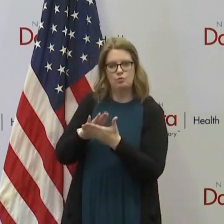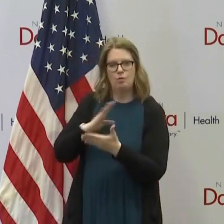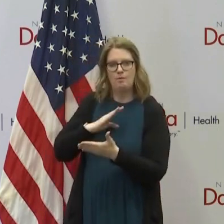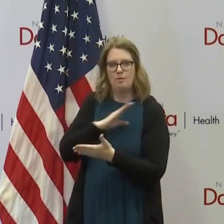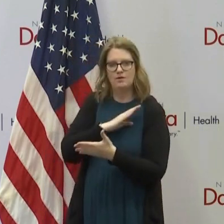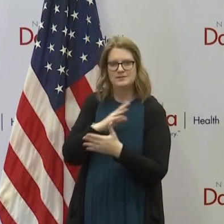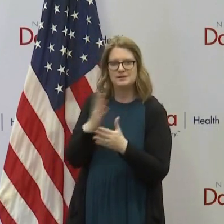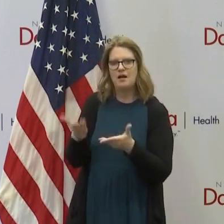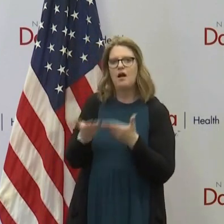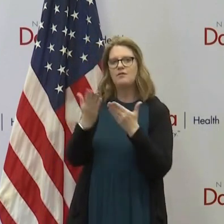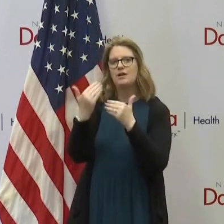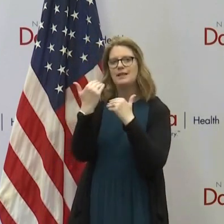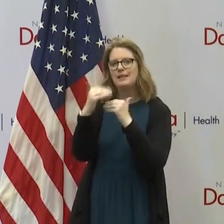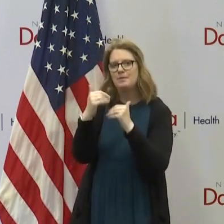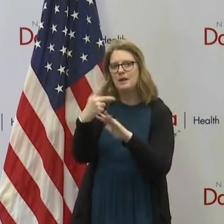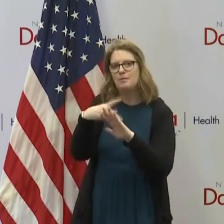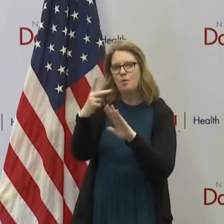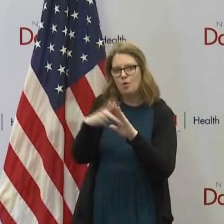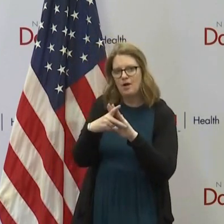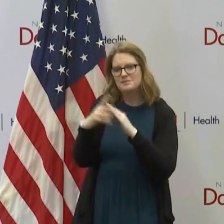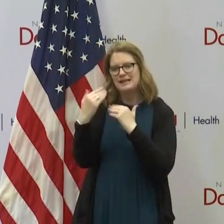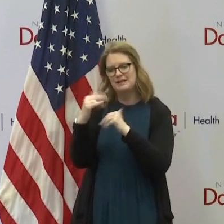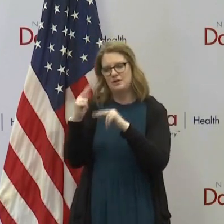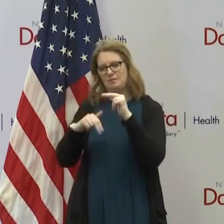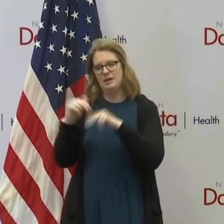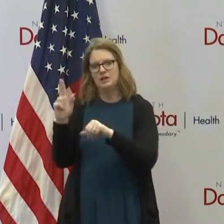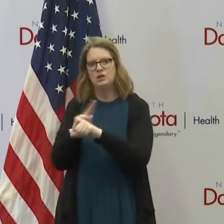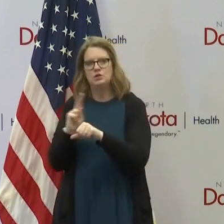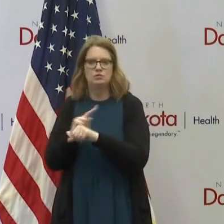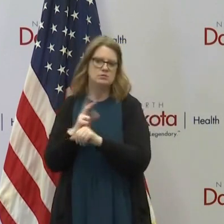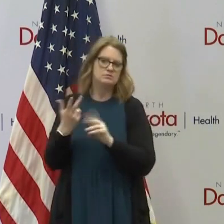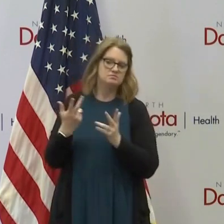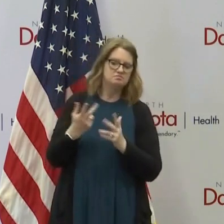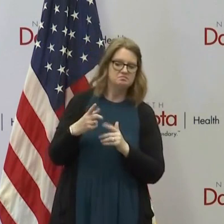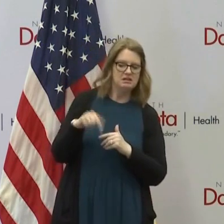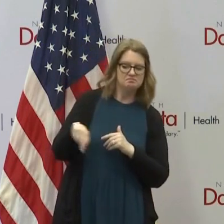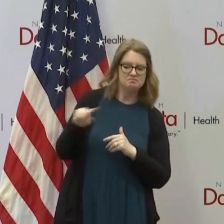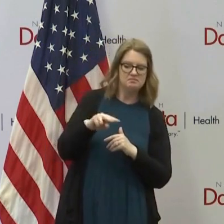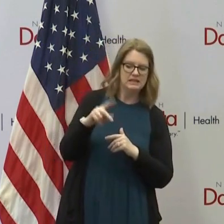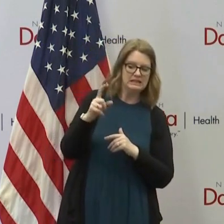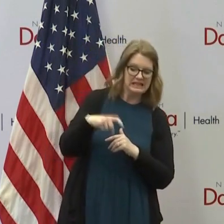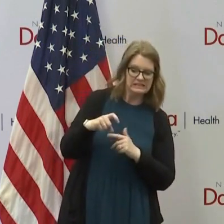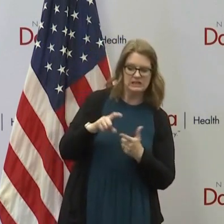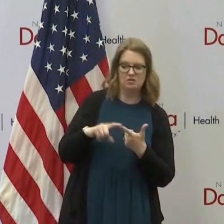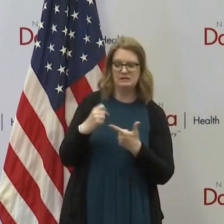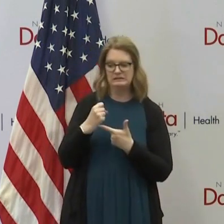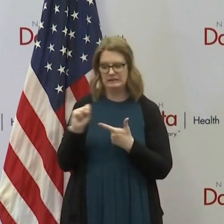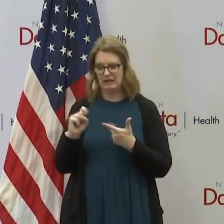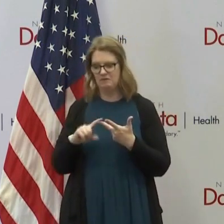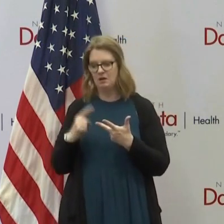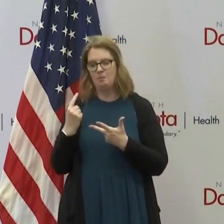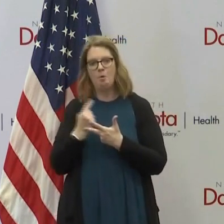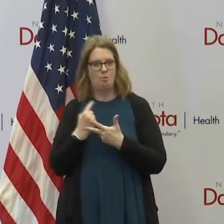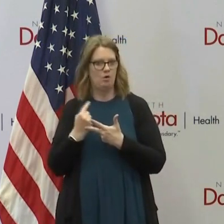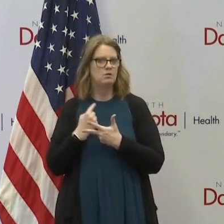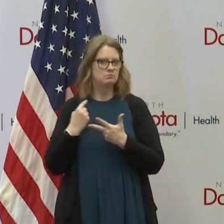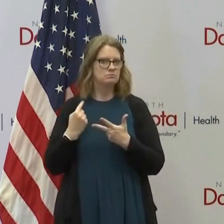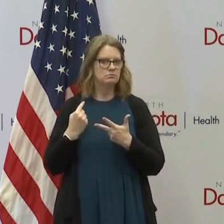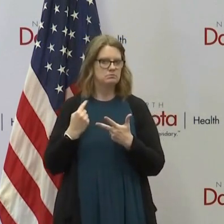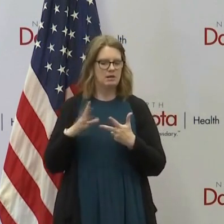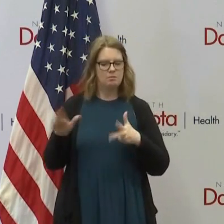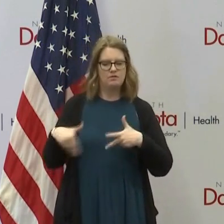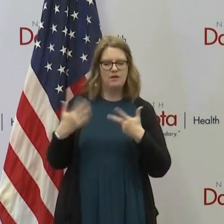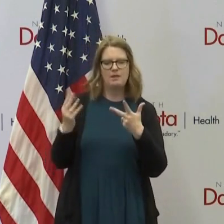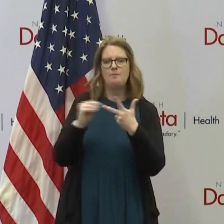limited programs or limited building use that's determined to be necessary, to be determined to be safe, and determined to be appropriate. So this is to